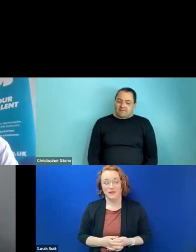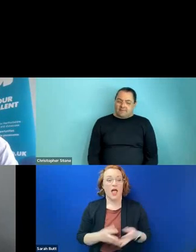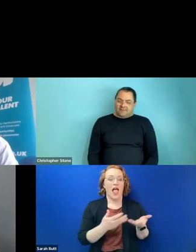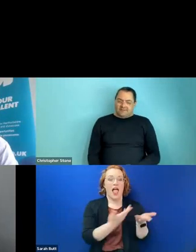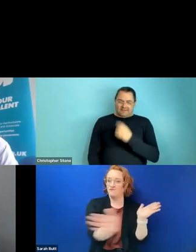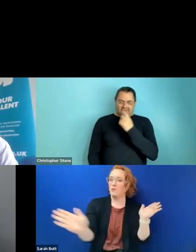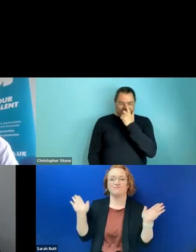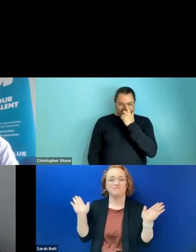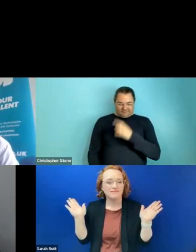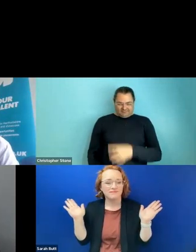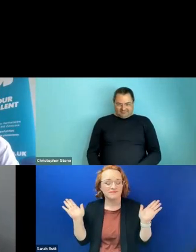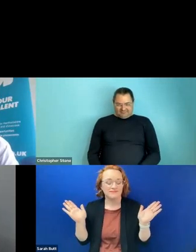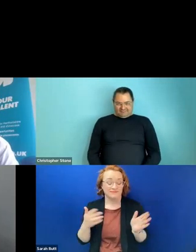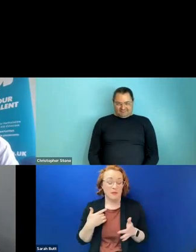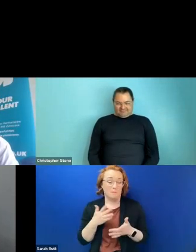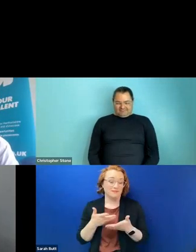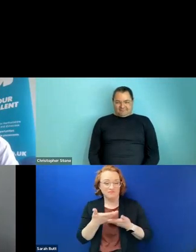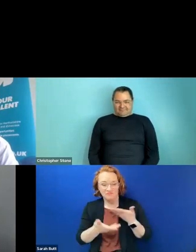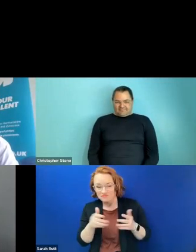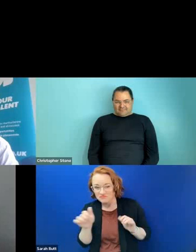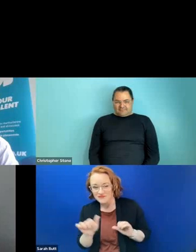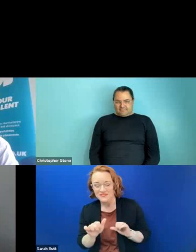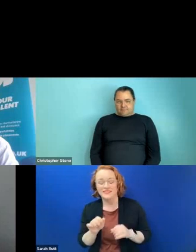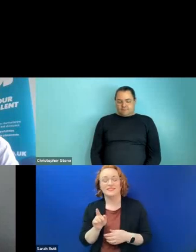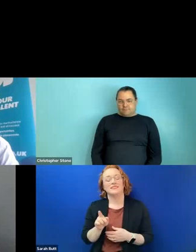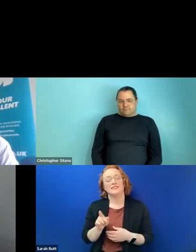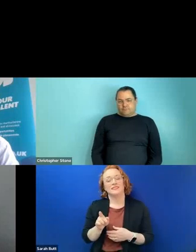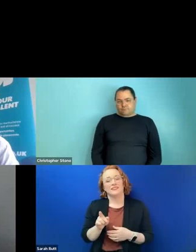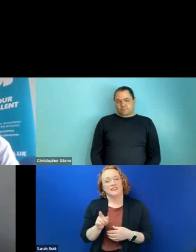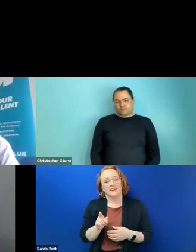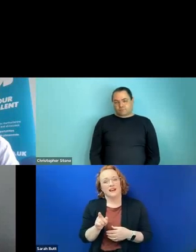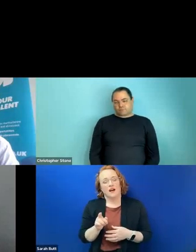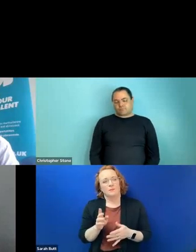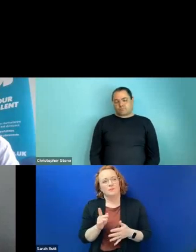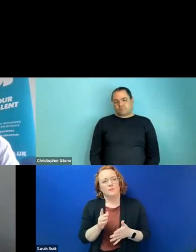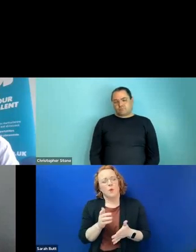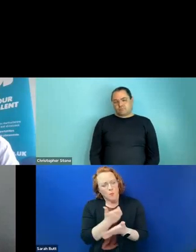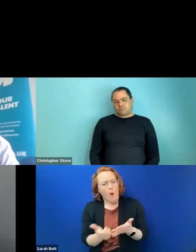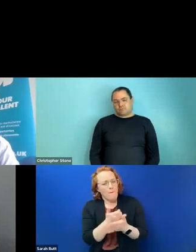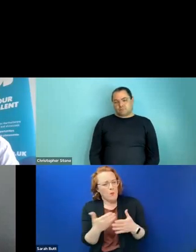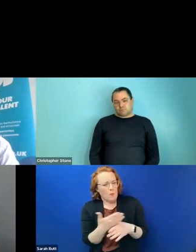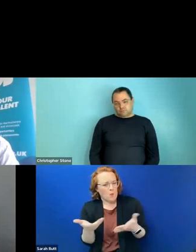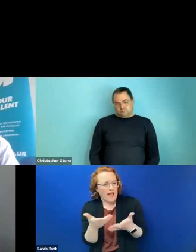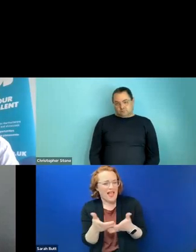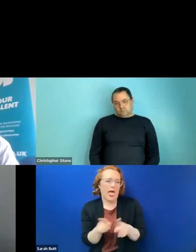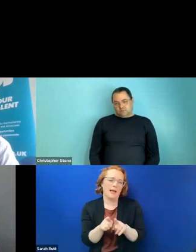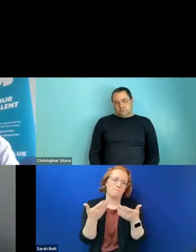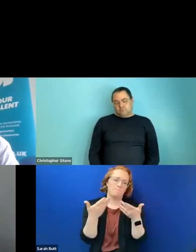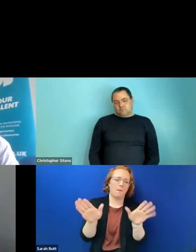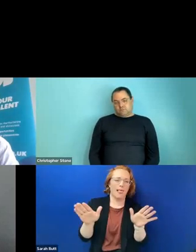Everywhere, as I already kind of said, but a lot of our work is kind of in public